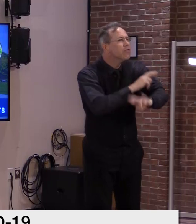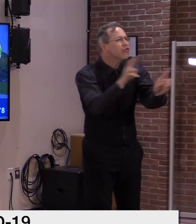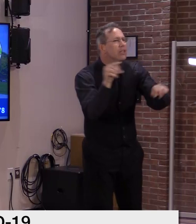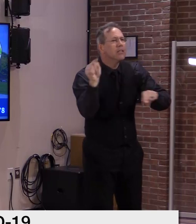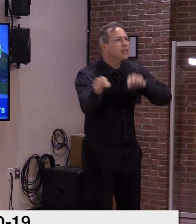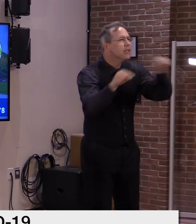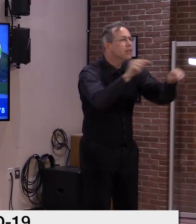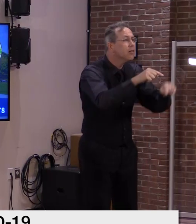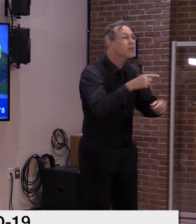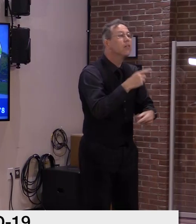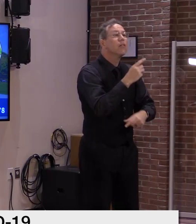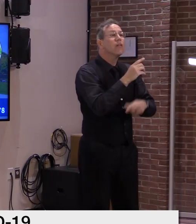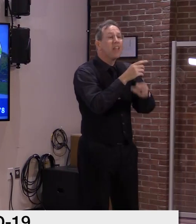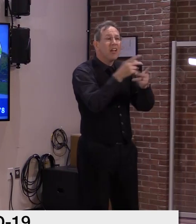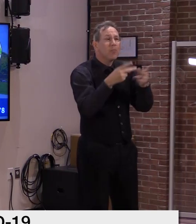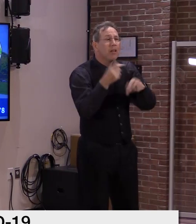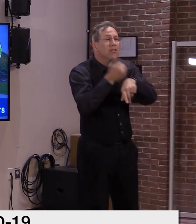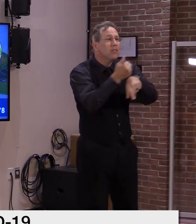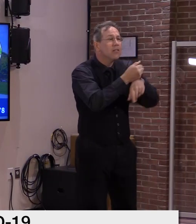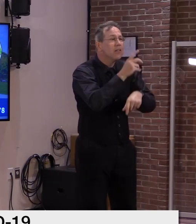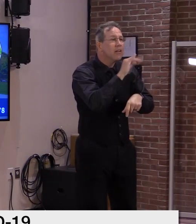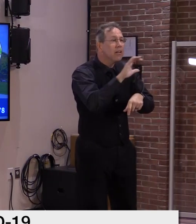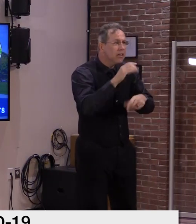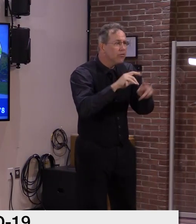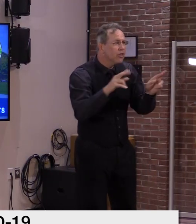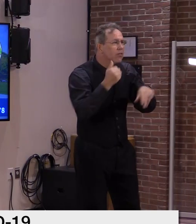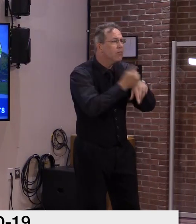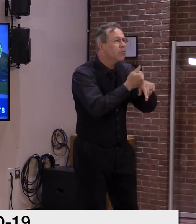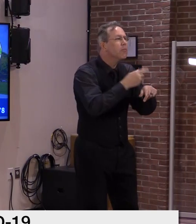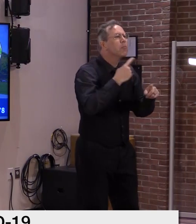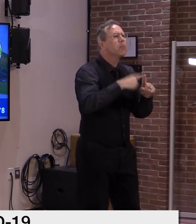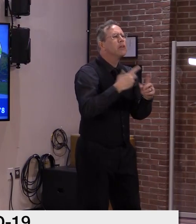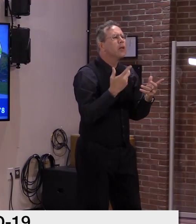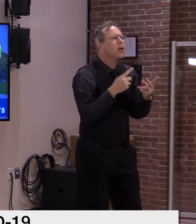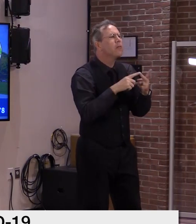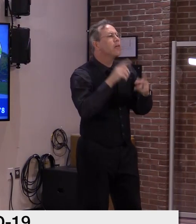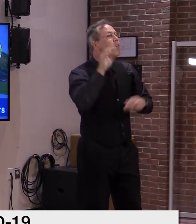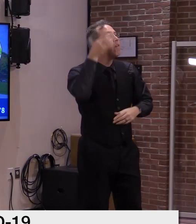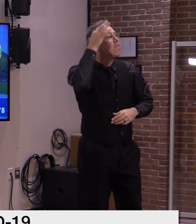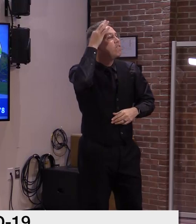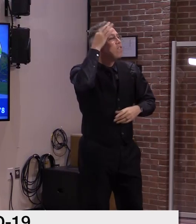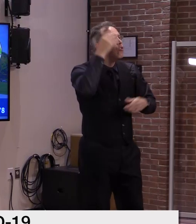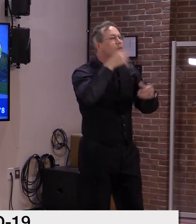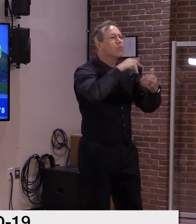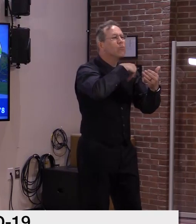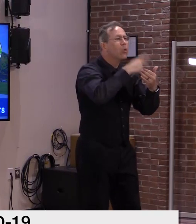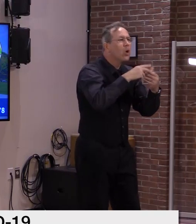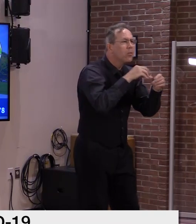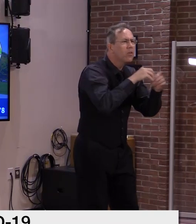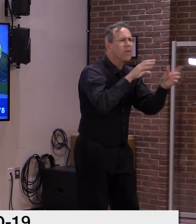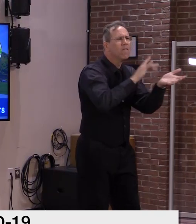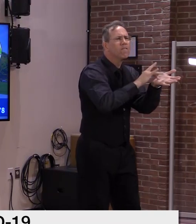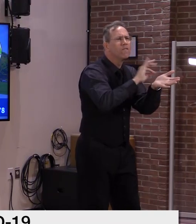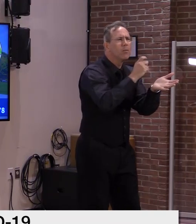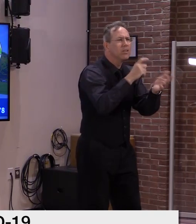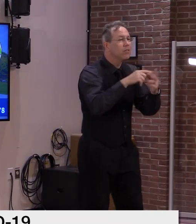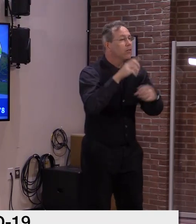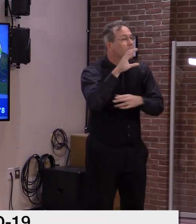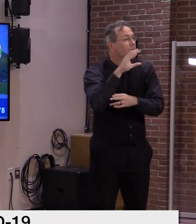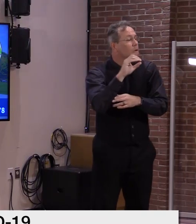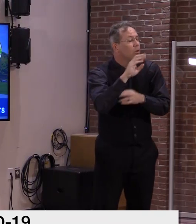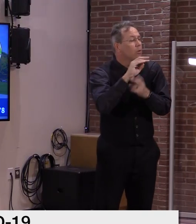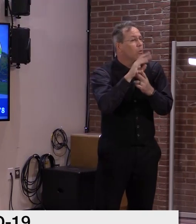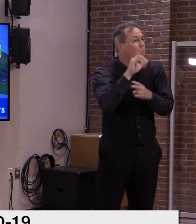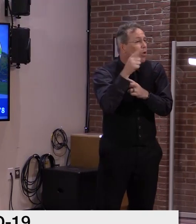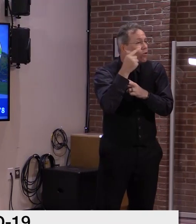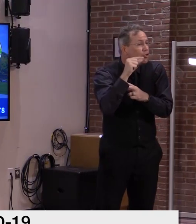federal pharmacy partners are offering vaccine clinics as well, and they remained well attended. Go to